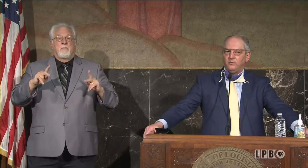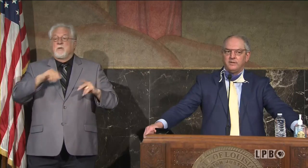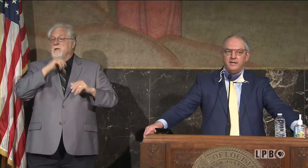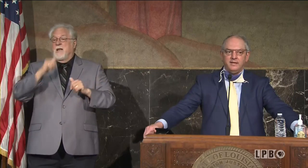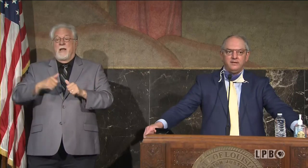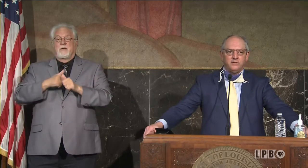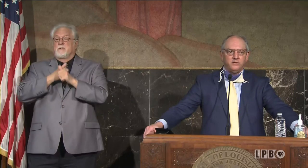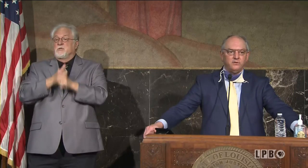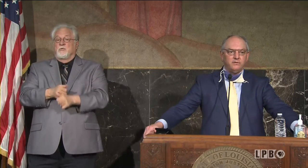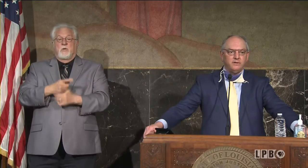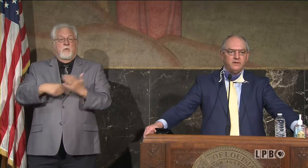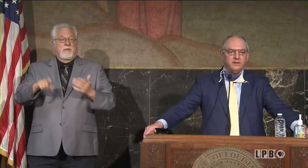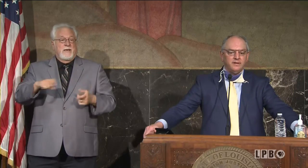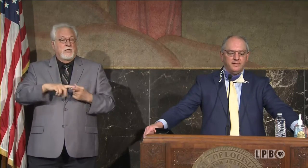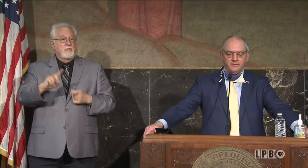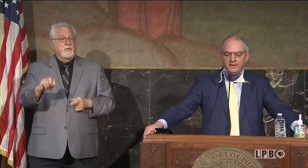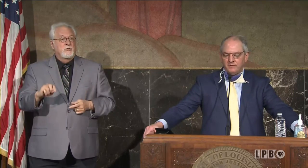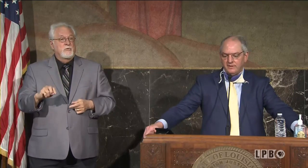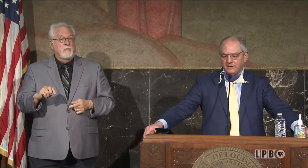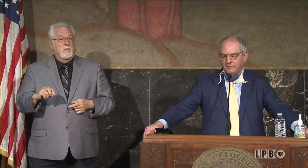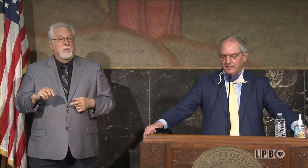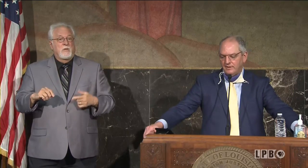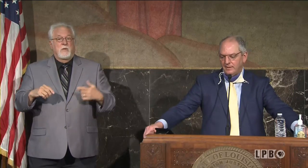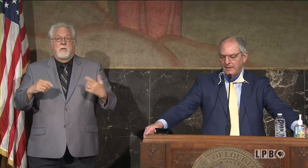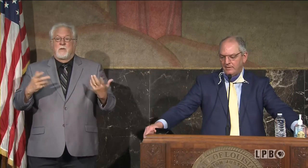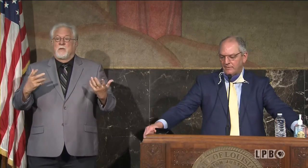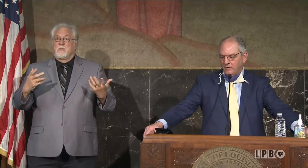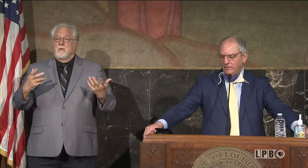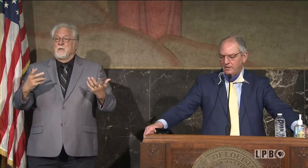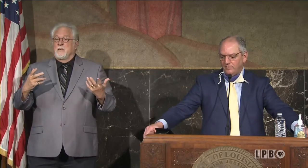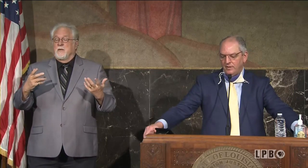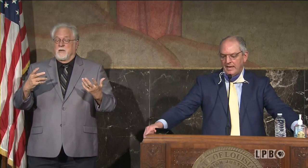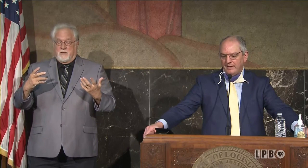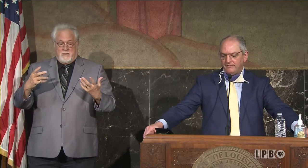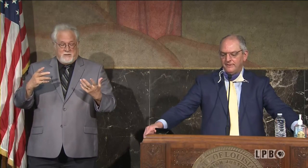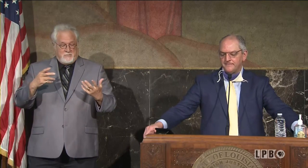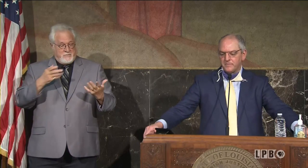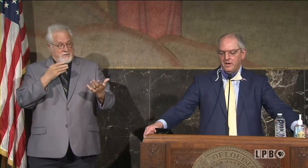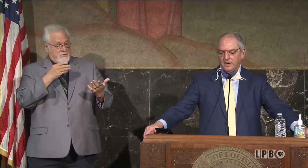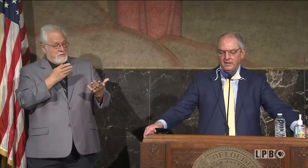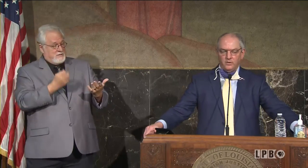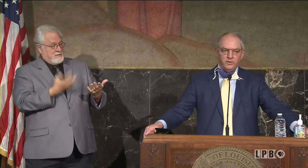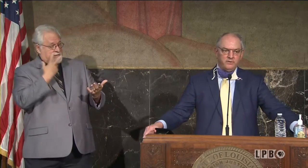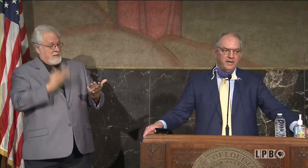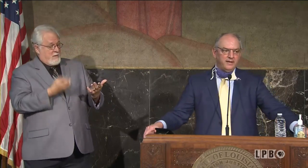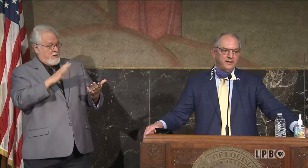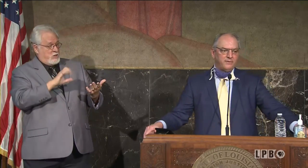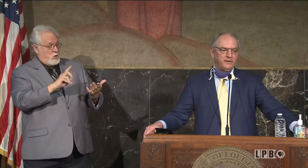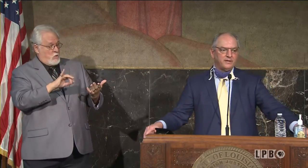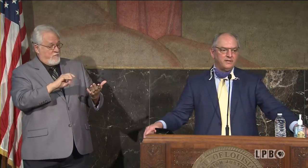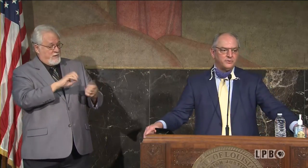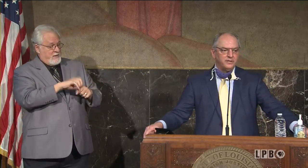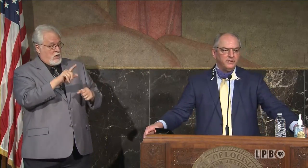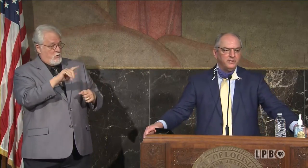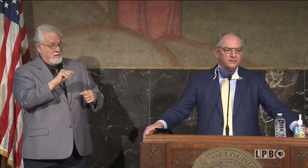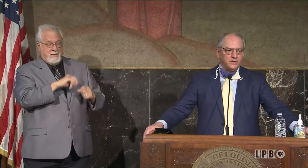not doing what they need to do, given the amount of COVID that we have in Louisiana and around the country. So we're